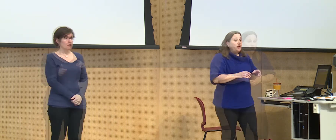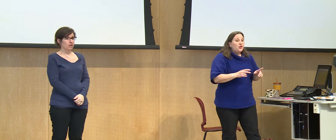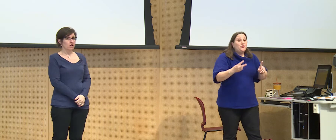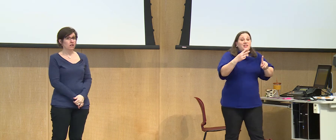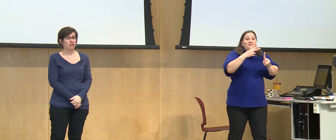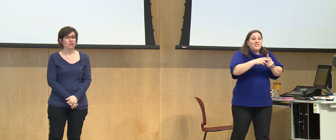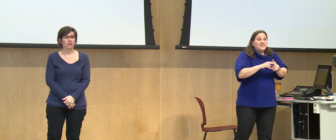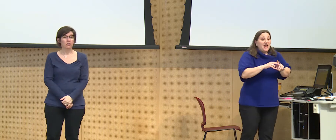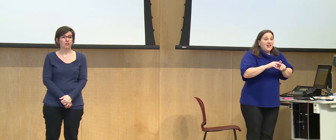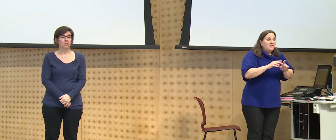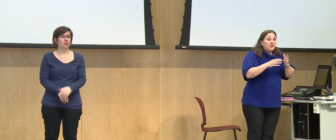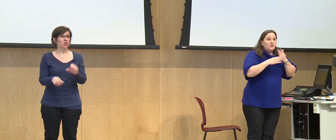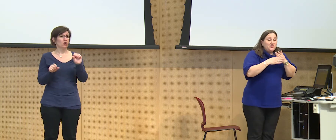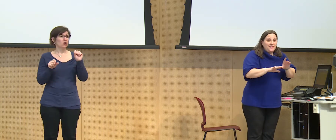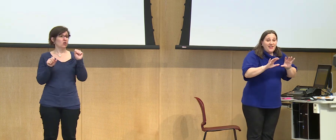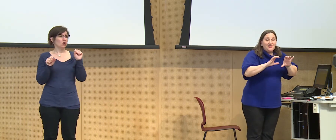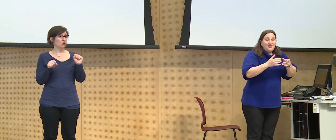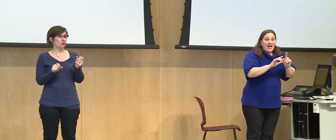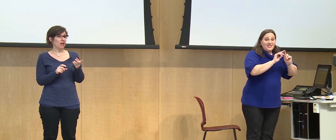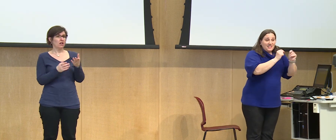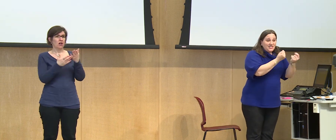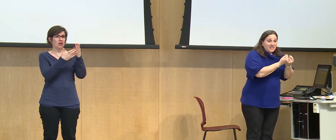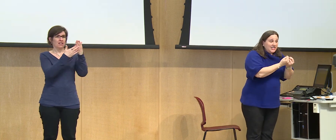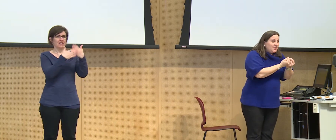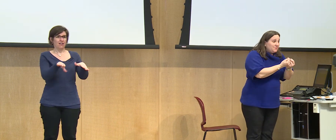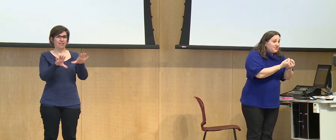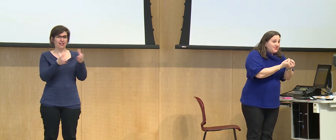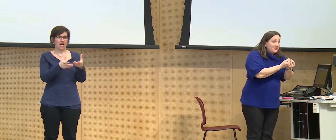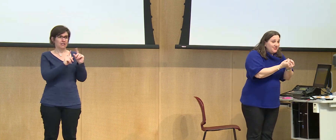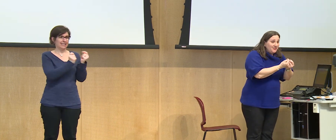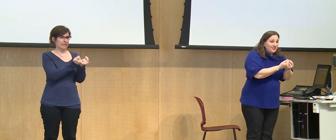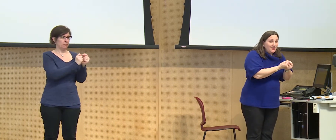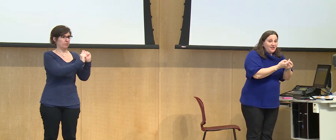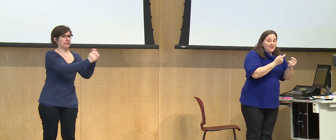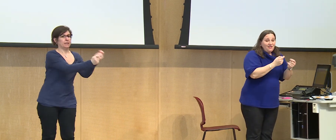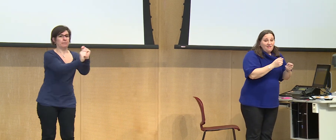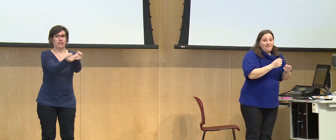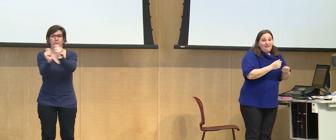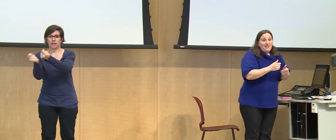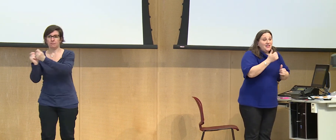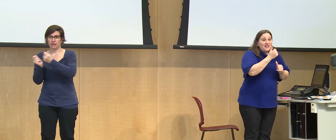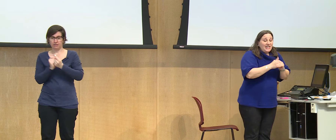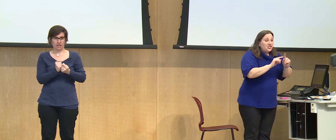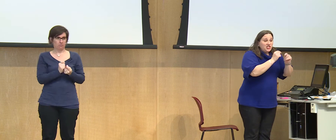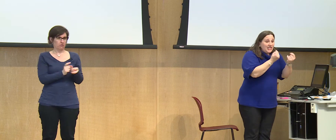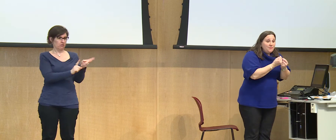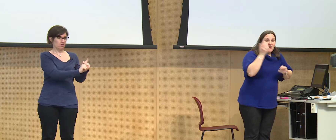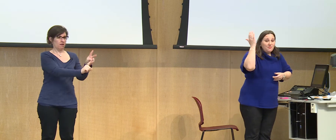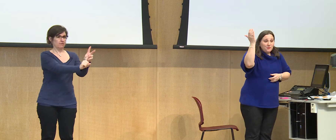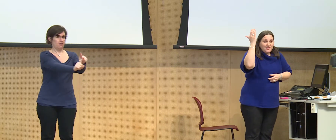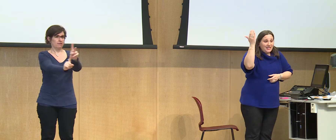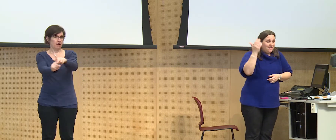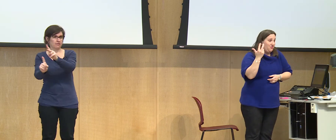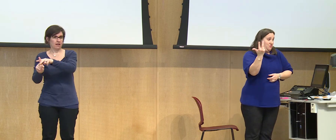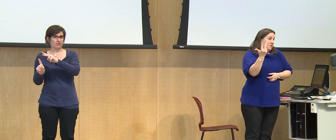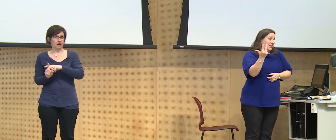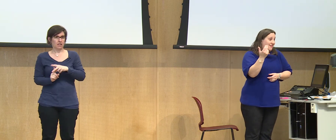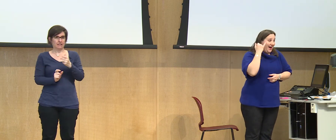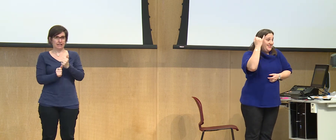You could even assign, divide the class into teams. And then each team can present 3